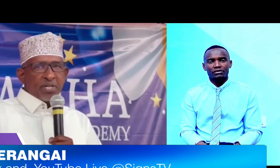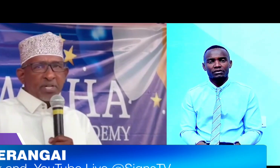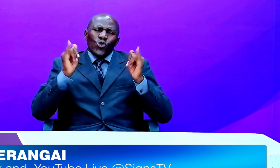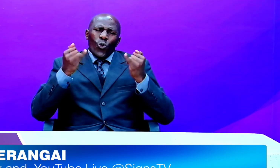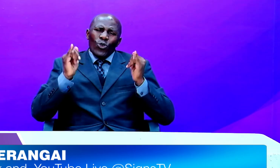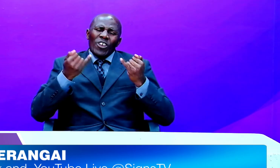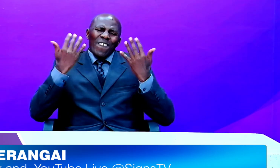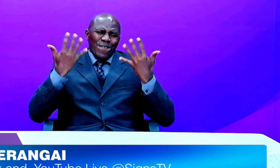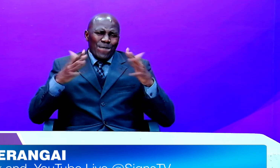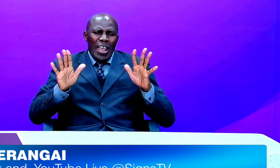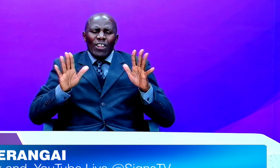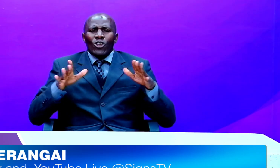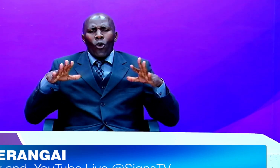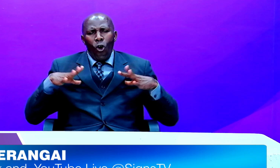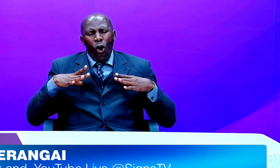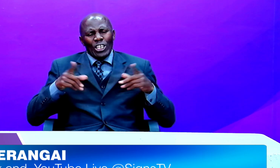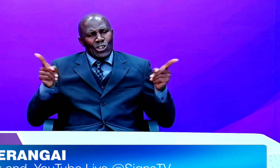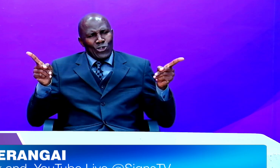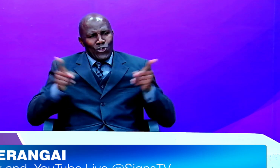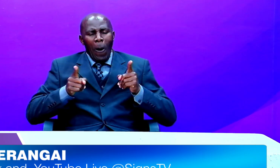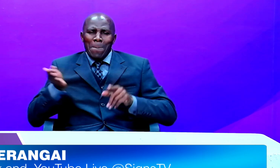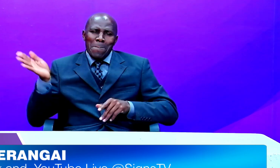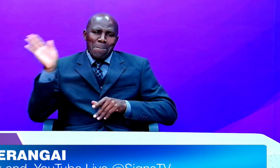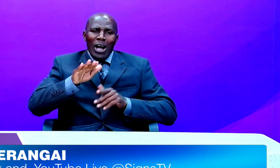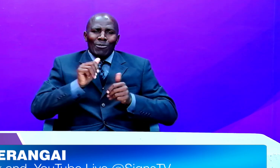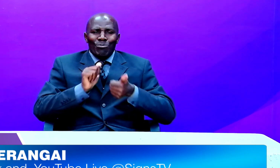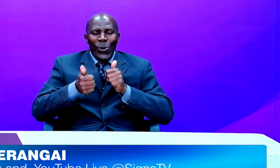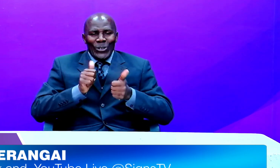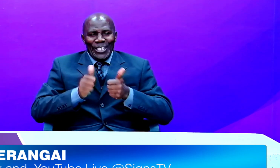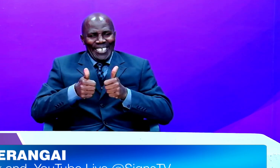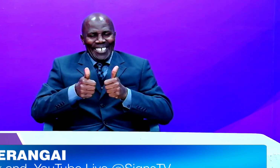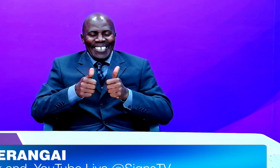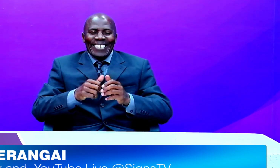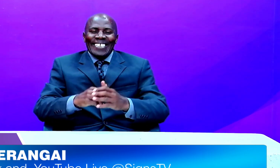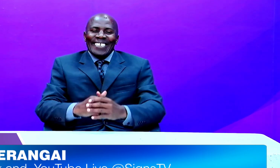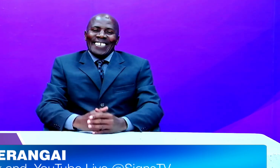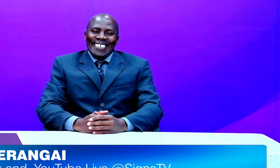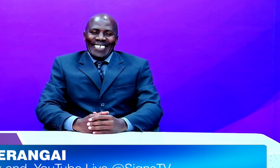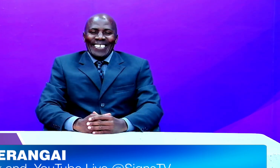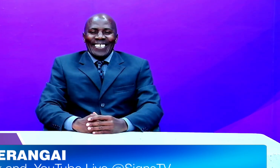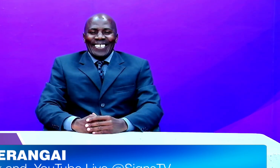And that story sums up our news. We'll be back with the sports news. Stay tuned.